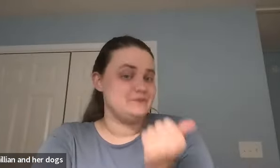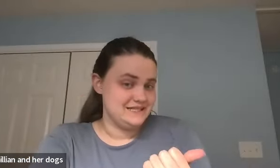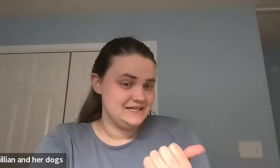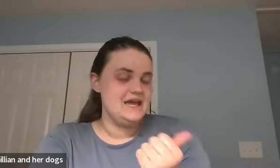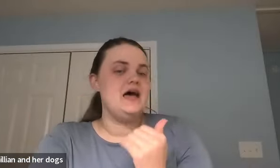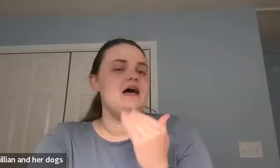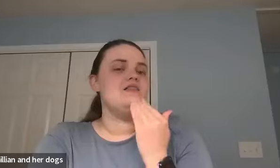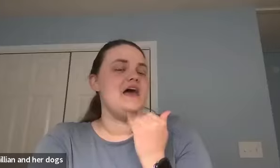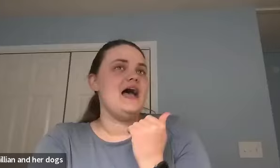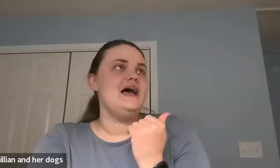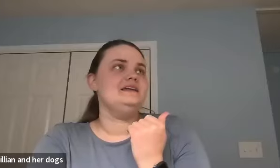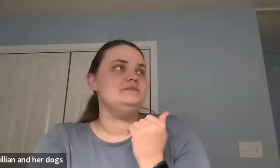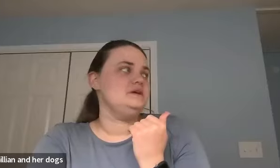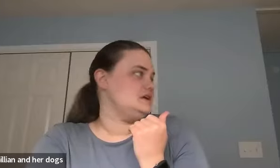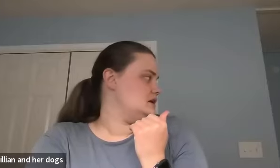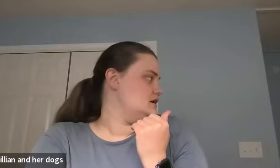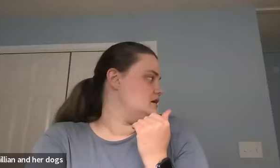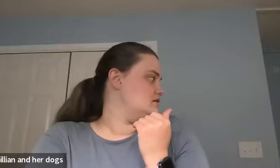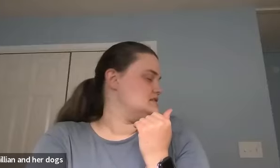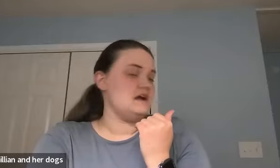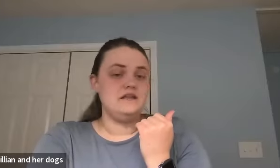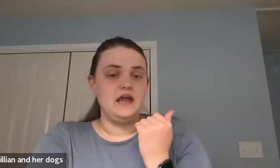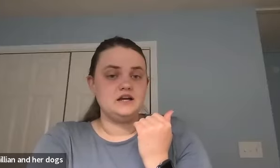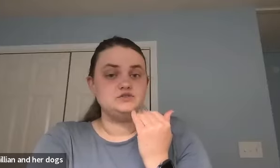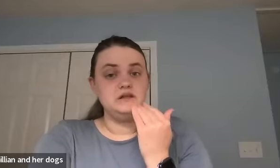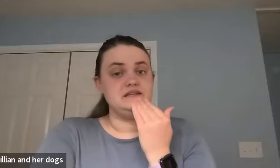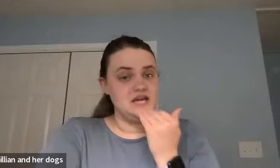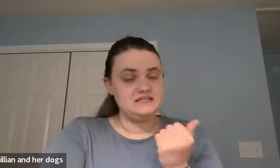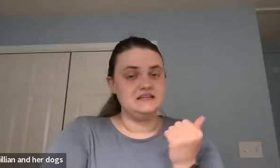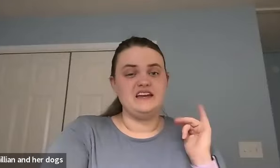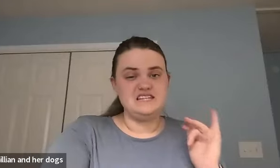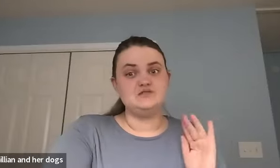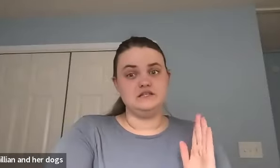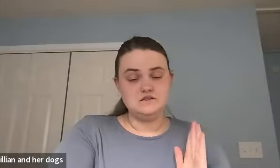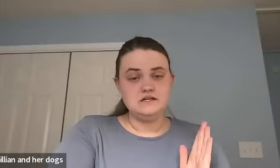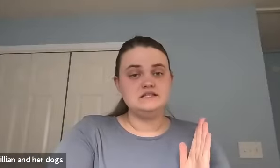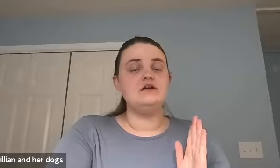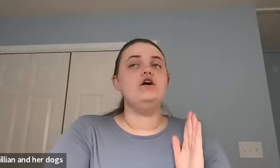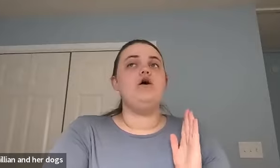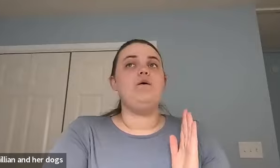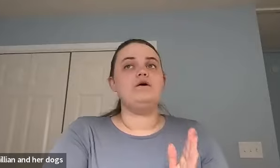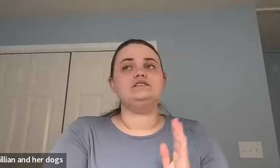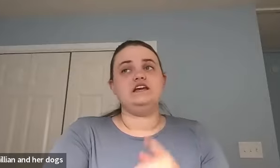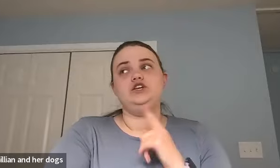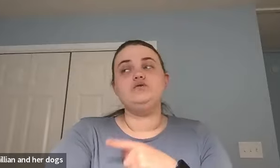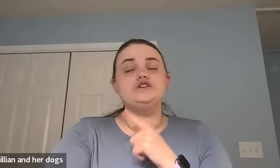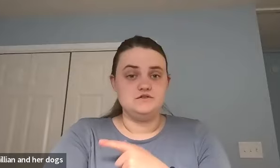sweet. That can be the sign, like actual like taste, like that tastes really sweet, or saying you are so